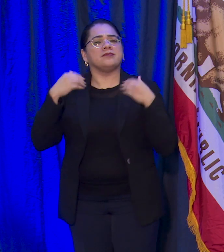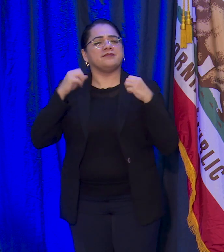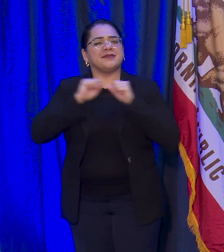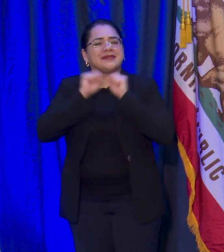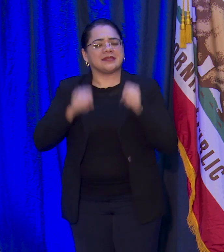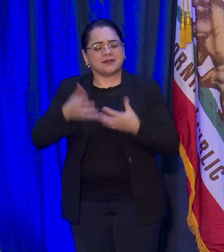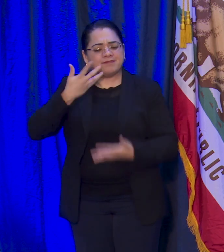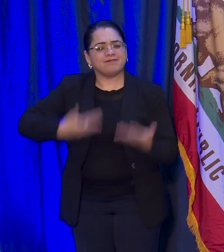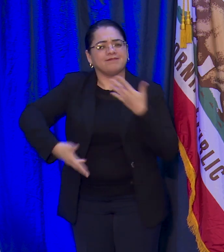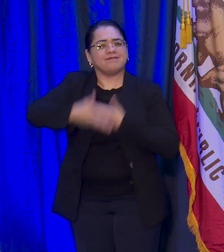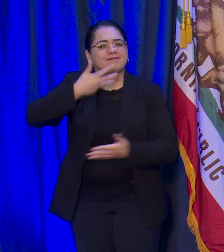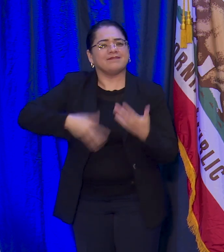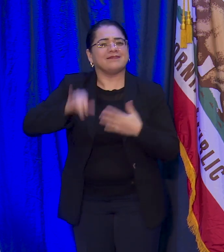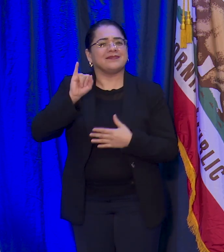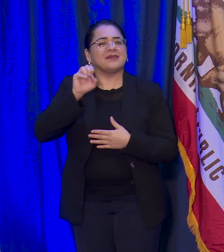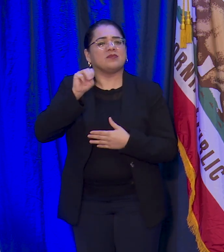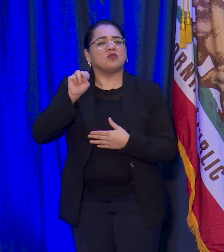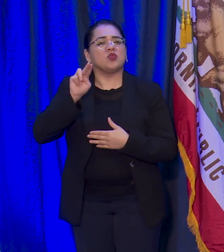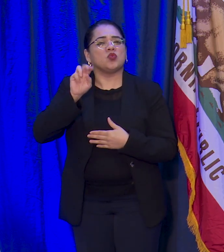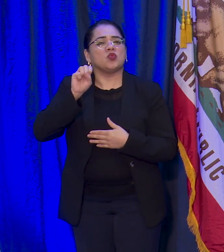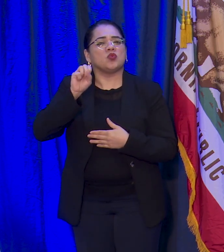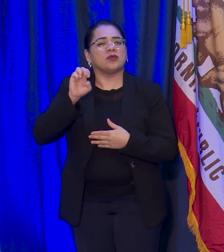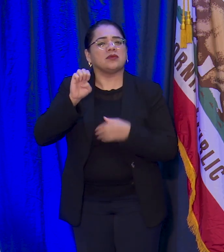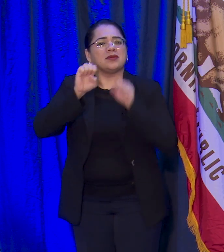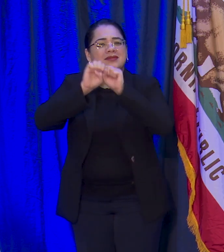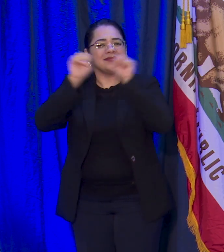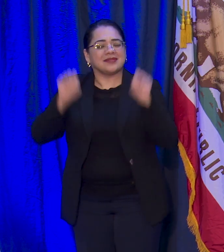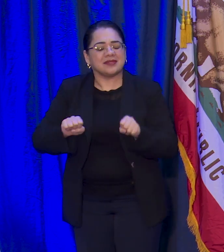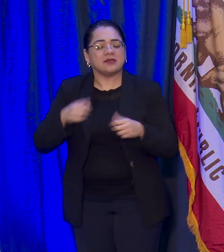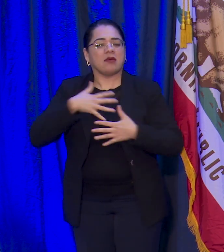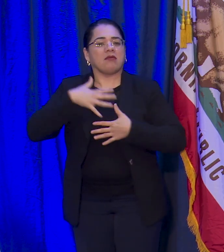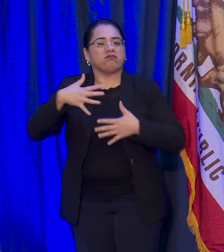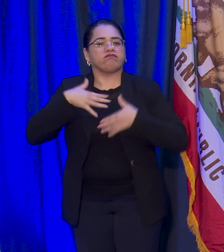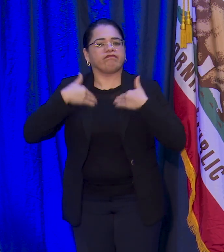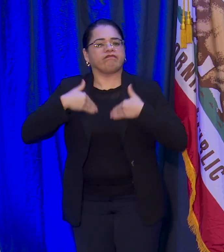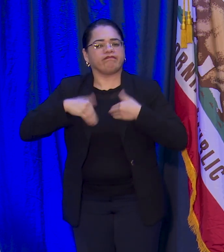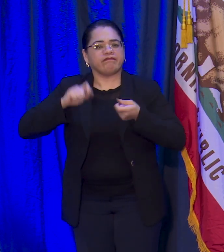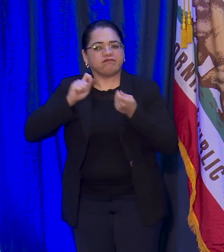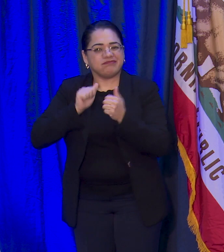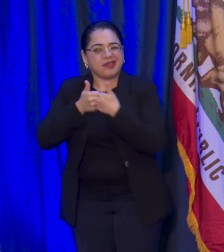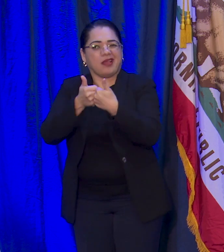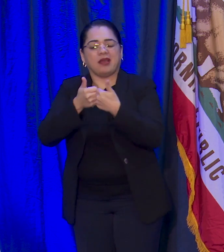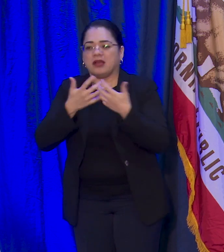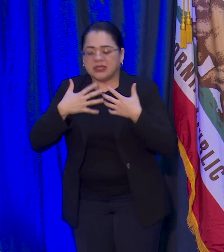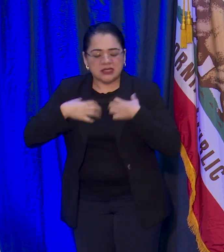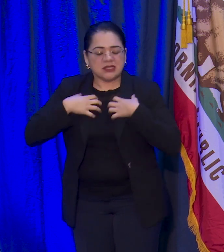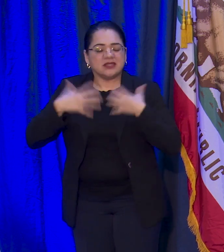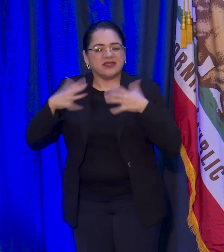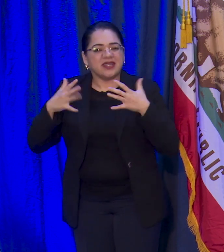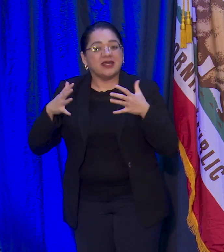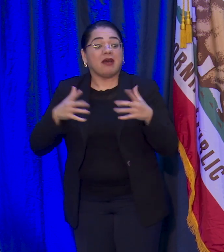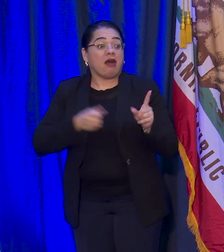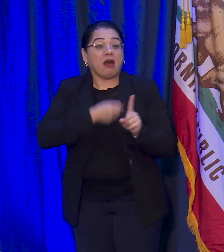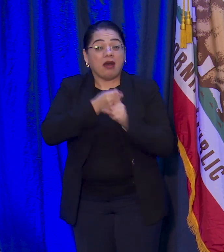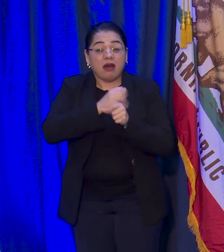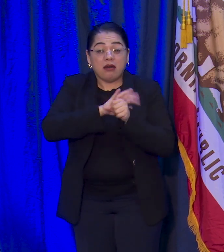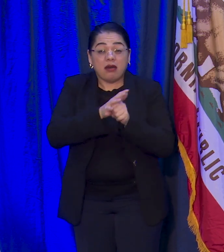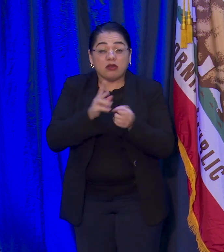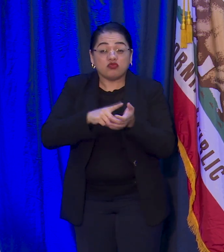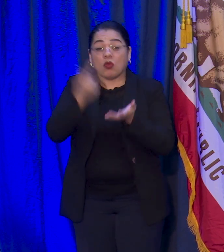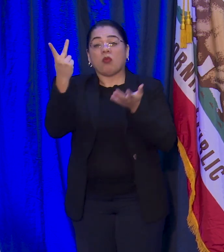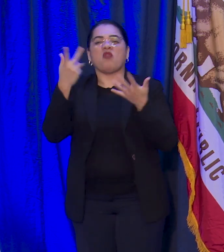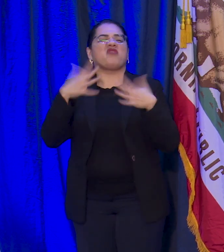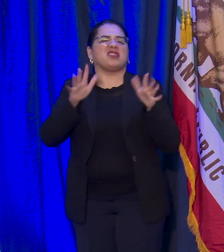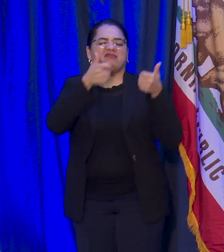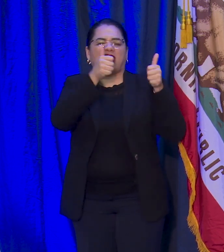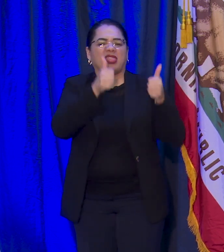with respiratory challenges. And so our thoughts, of course, our love, our prayers are with